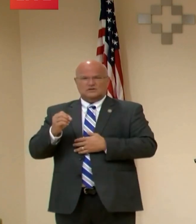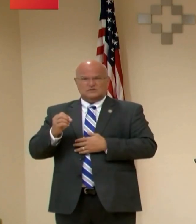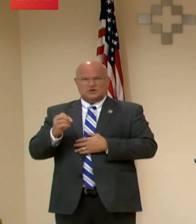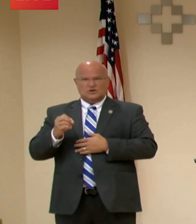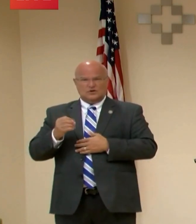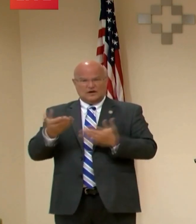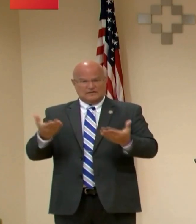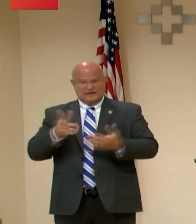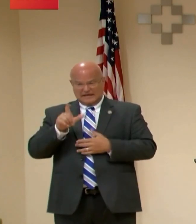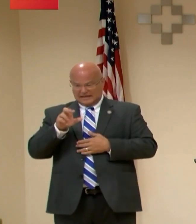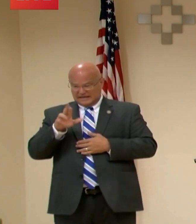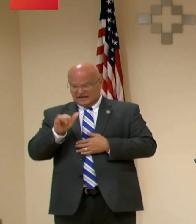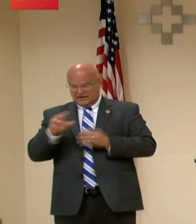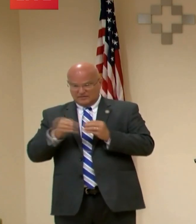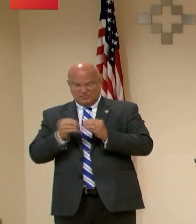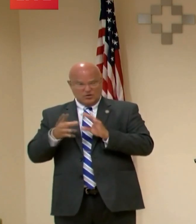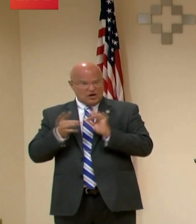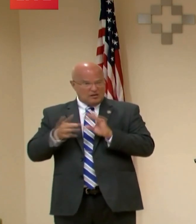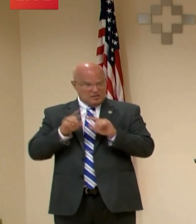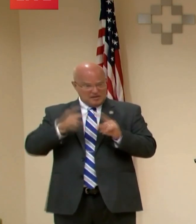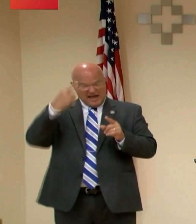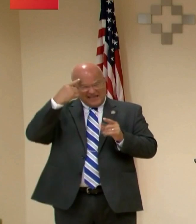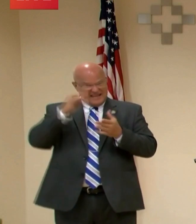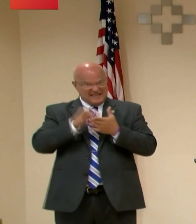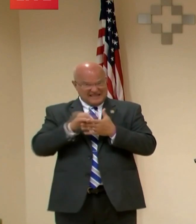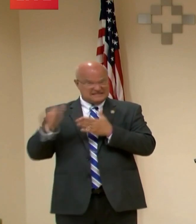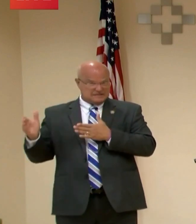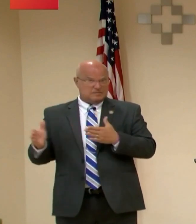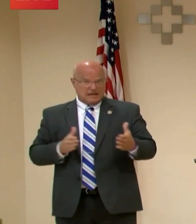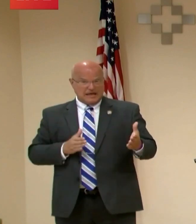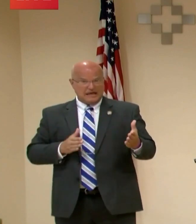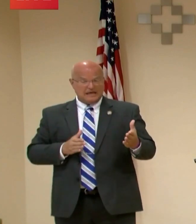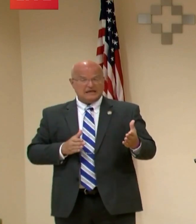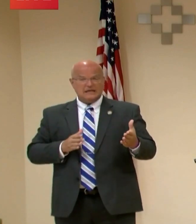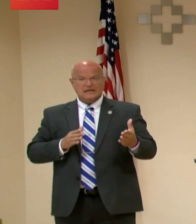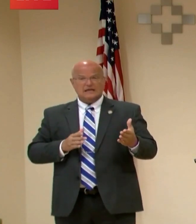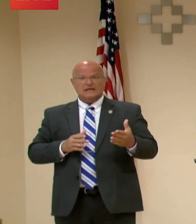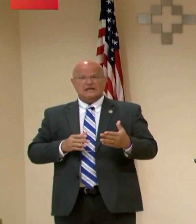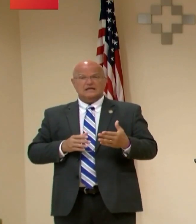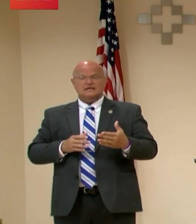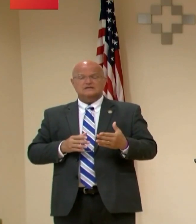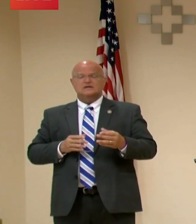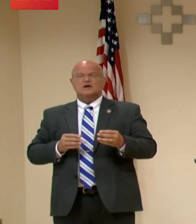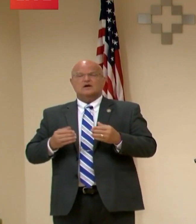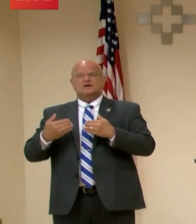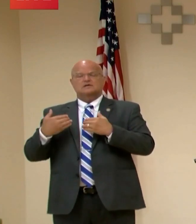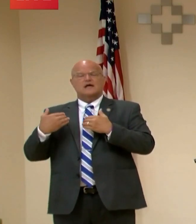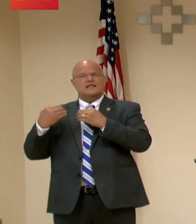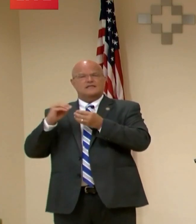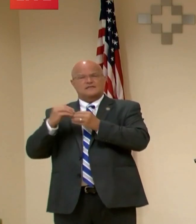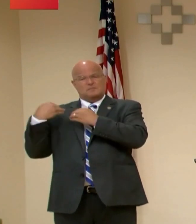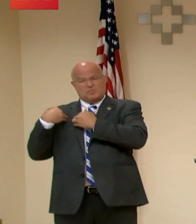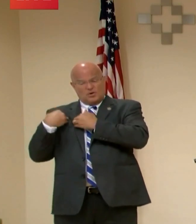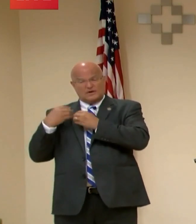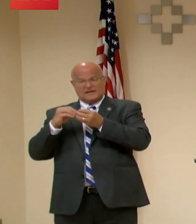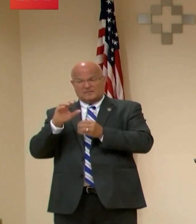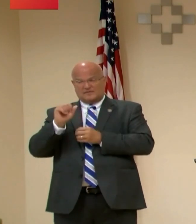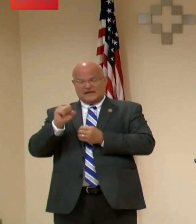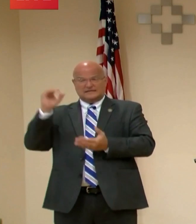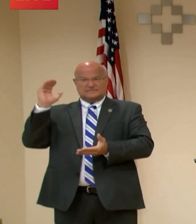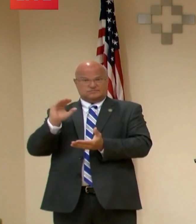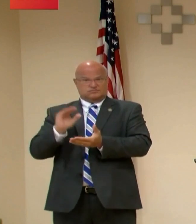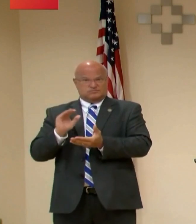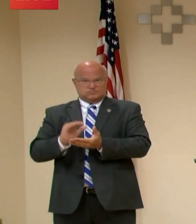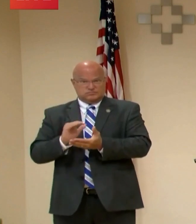I'll invite Larry if he has any additional comment, but I think that's the strategy is, one, let's relieve the burden of the number of cases they're having to